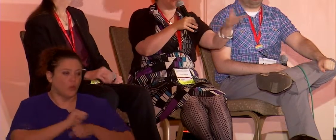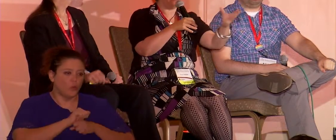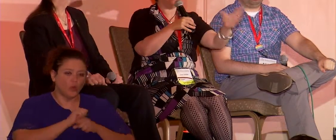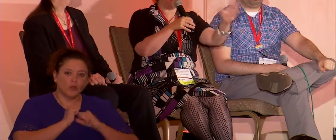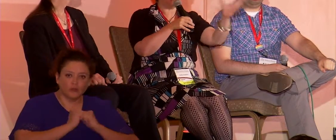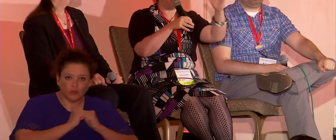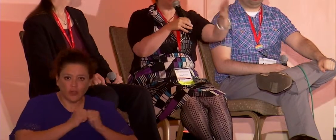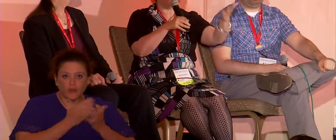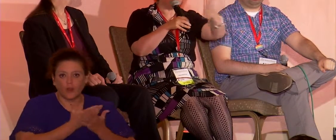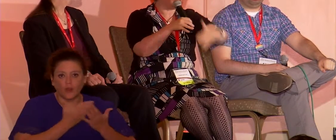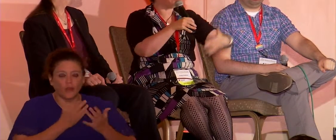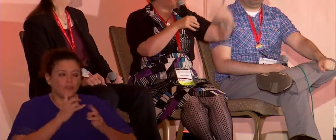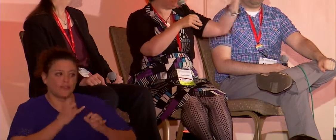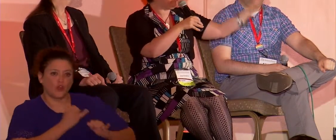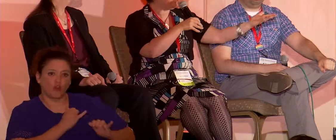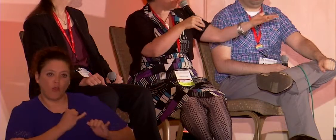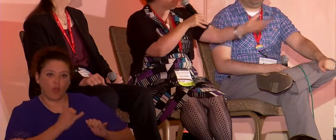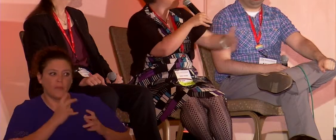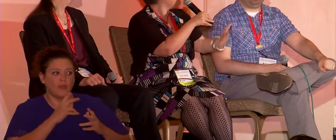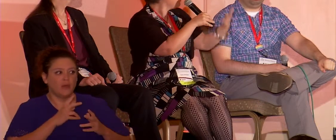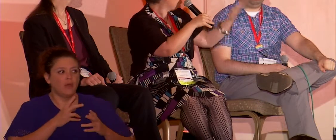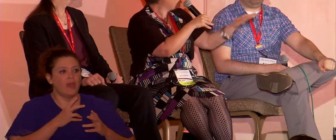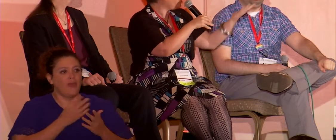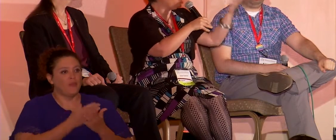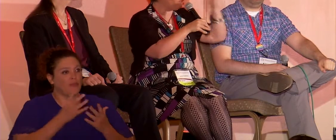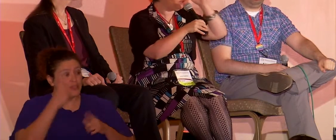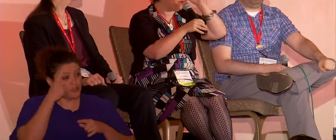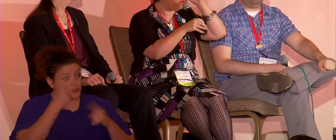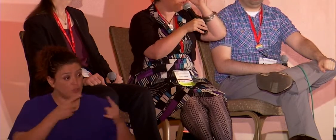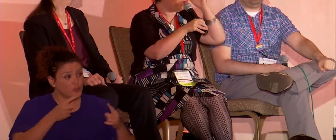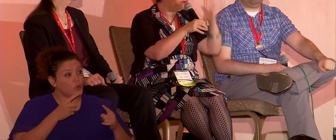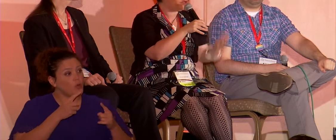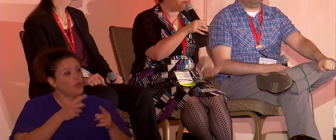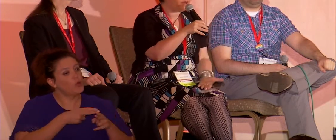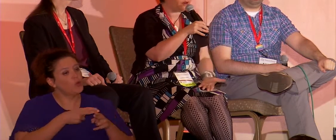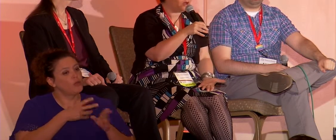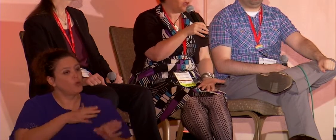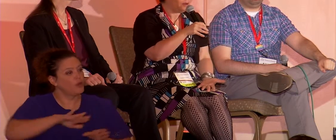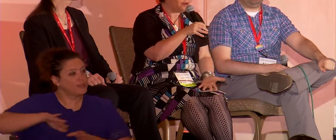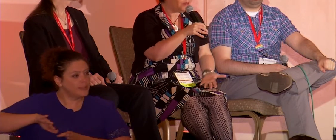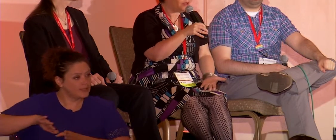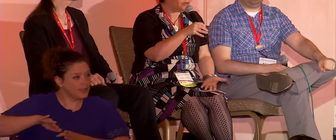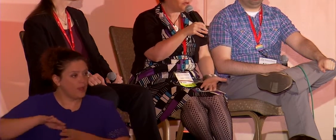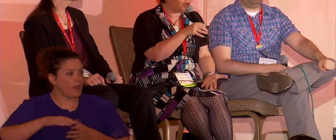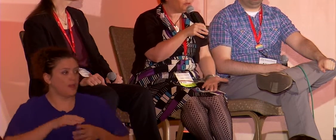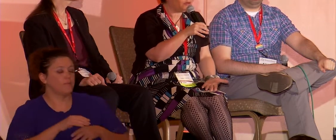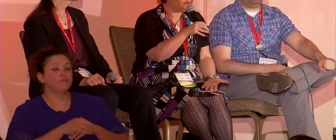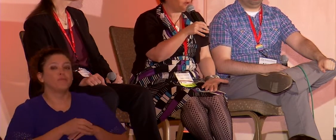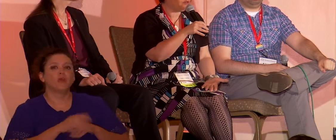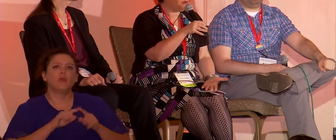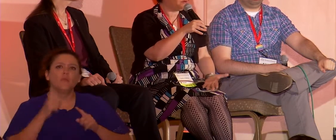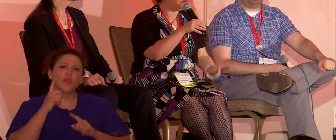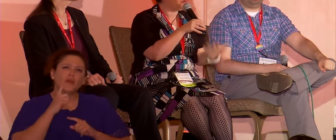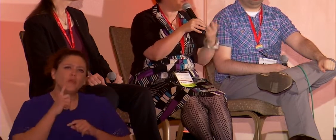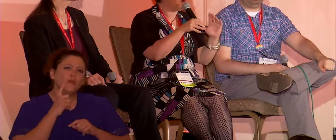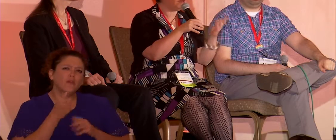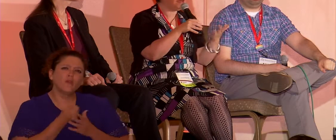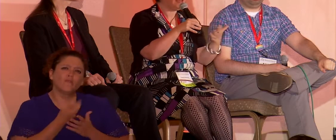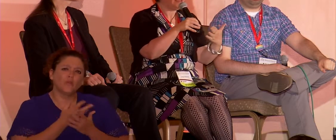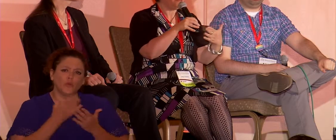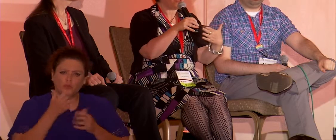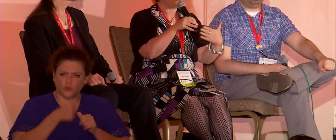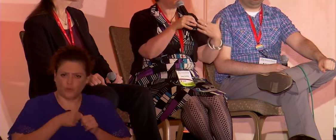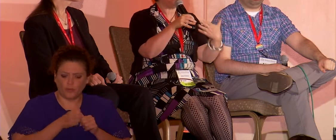on things that you have in common, you temporarily set aside issues that you disagree about. So I don't have an issue with that. But I think there's a couple things we need to remember.